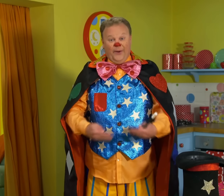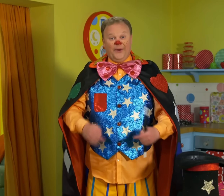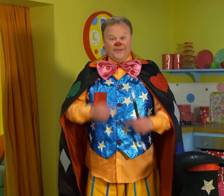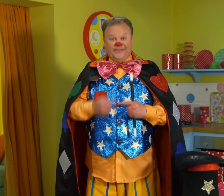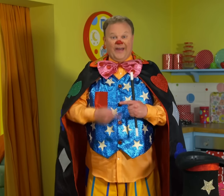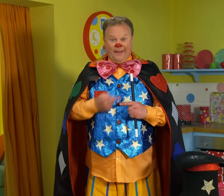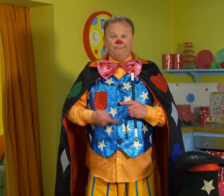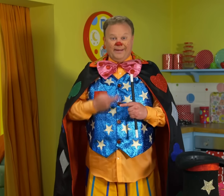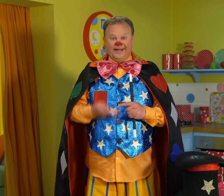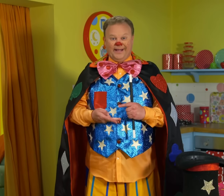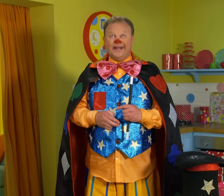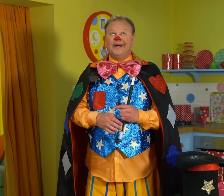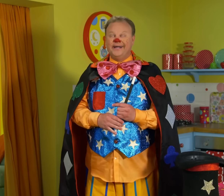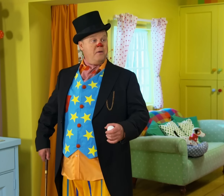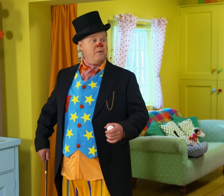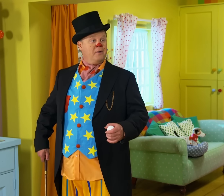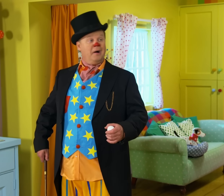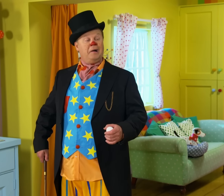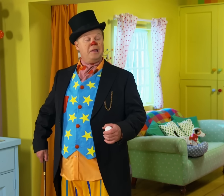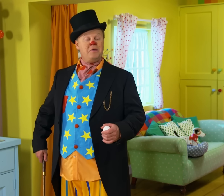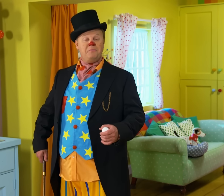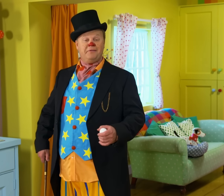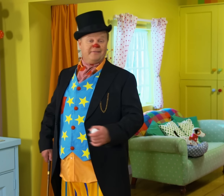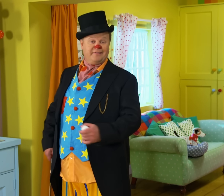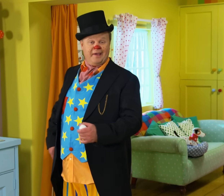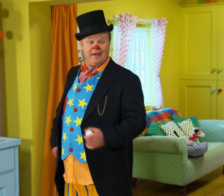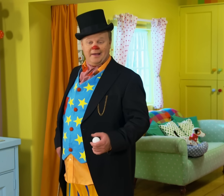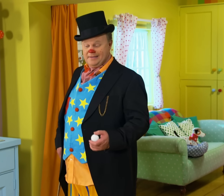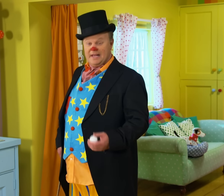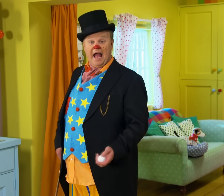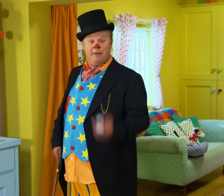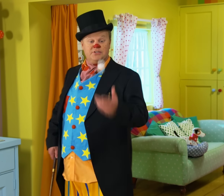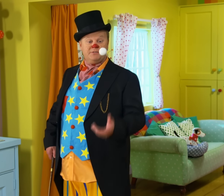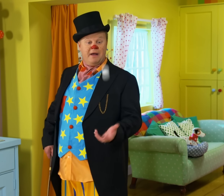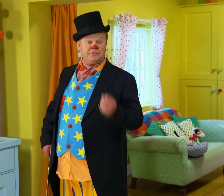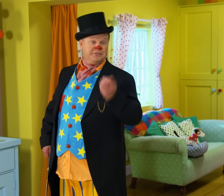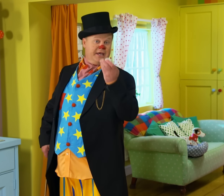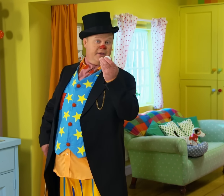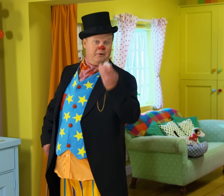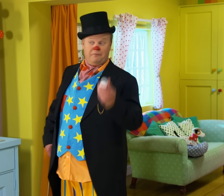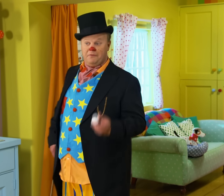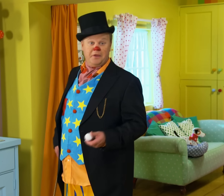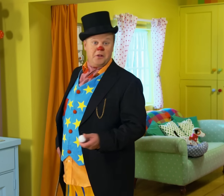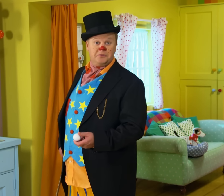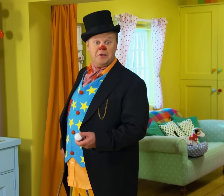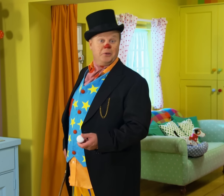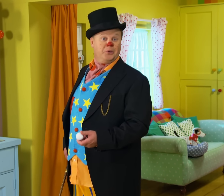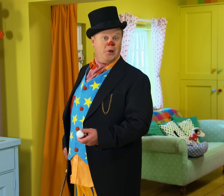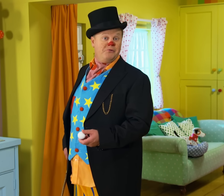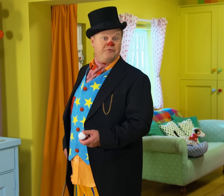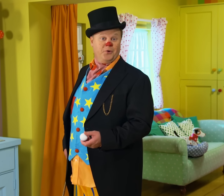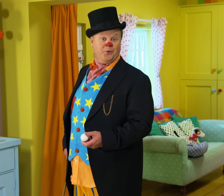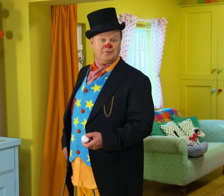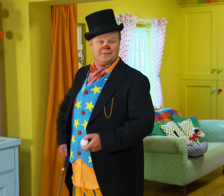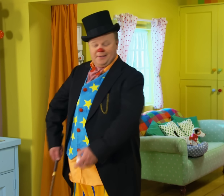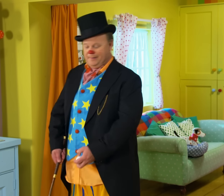Lord Tumble! Oh, hello, Mr. T. I was just about to tee off on the old golf course.